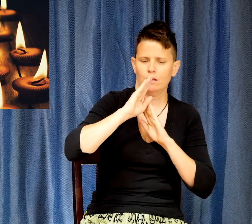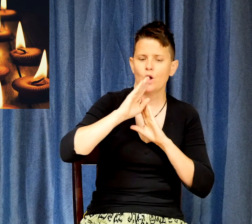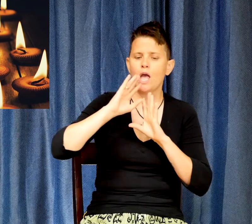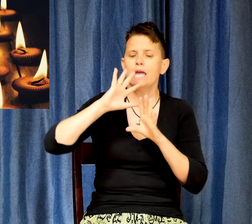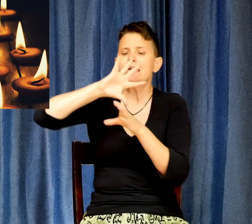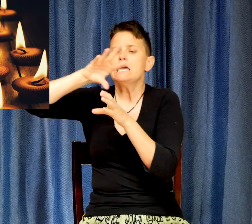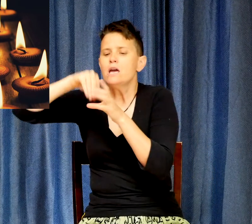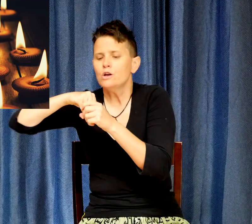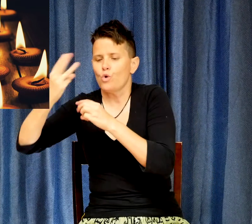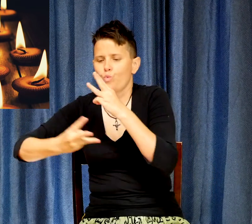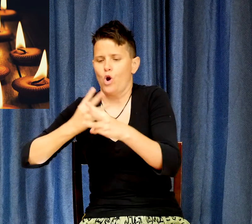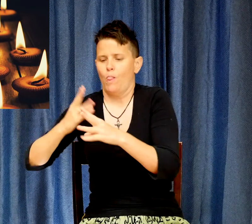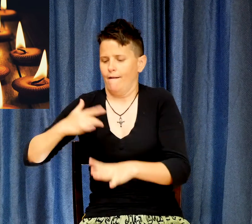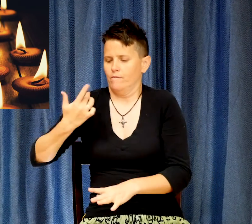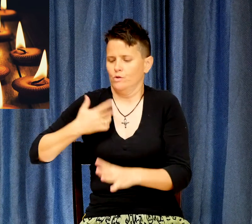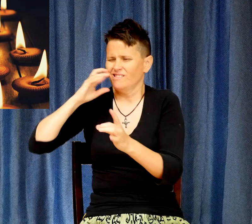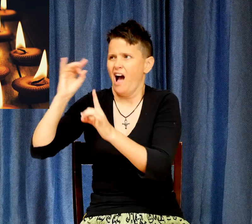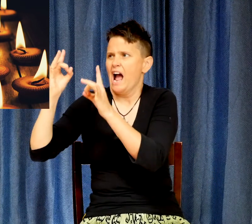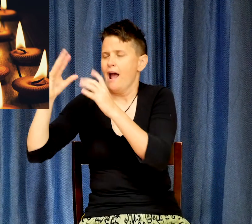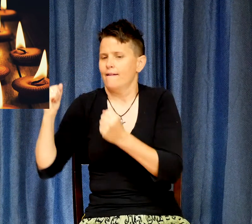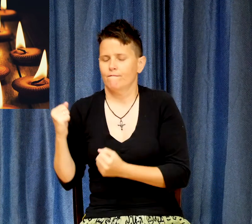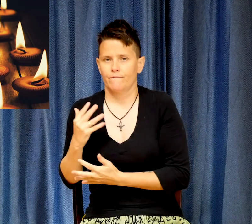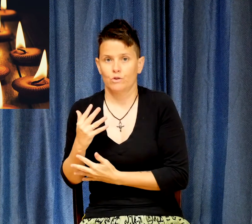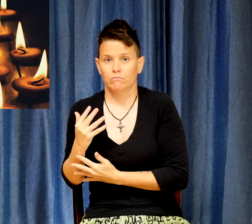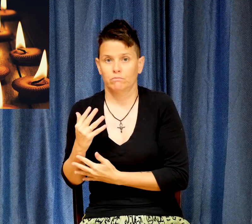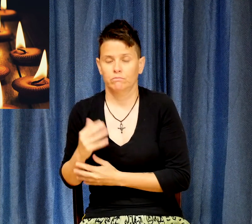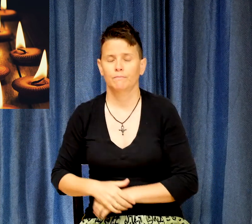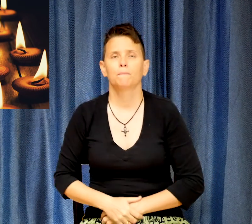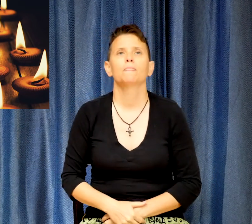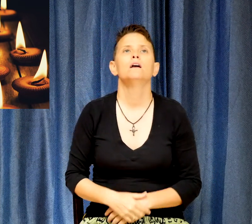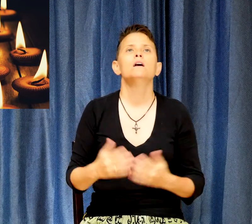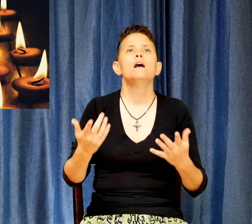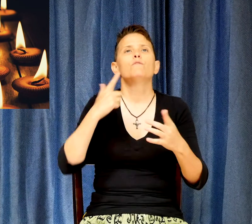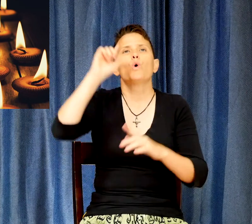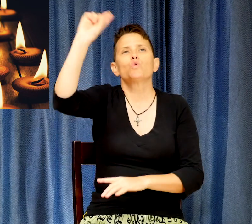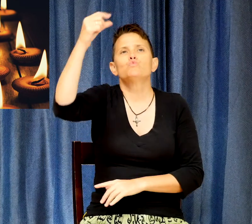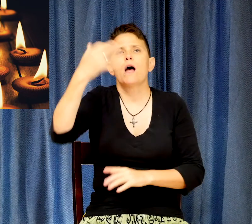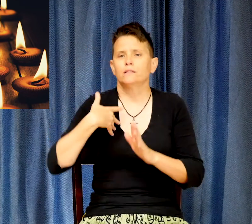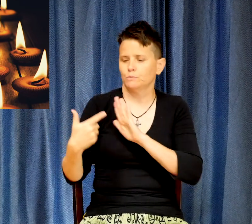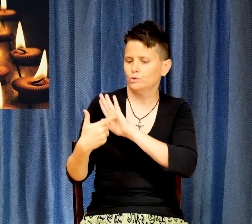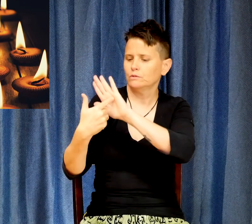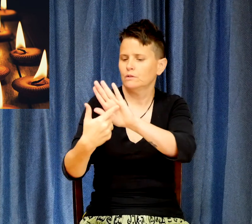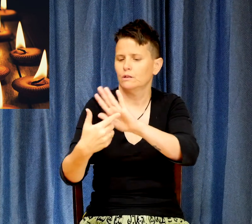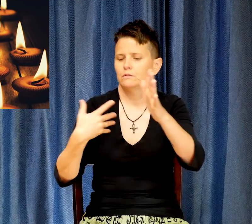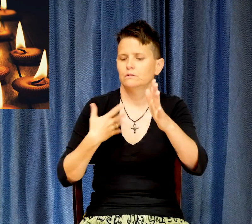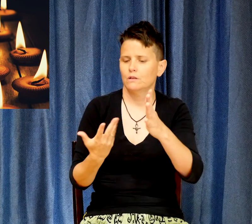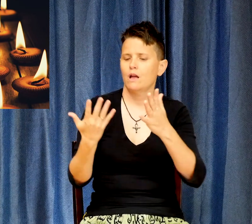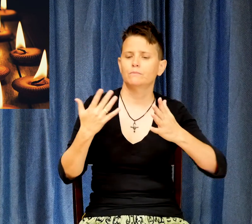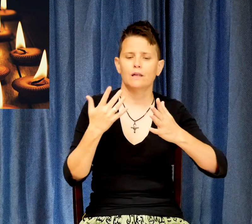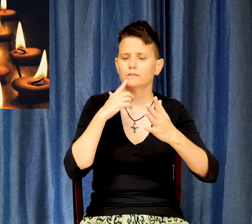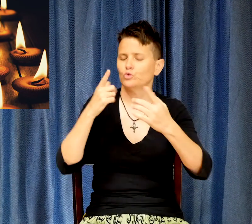fear. By grace alone, the hate and fear are gone, for grace presents a state so opposite